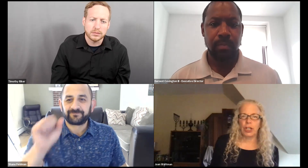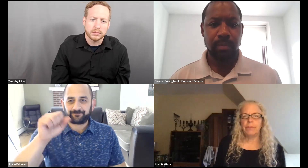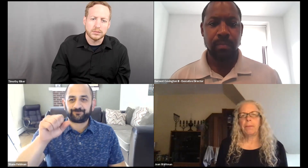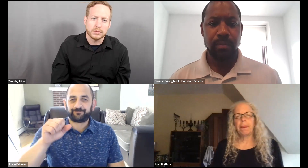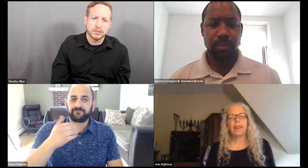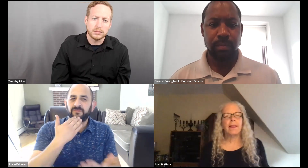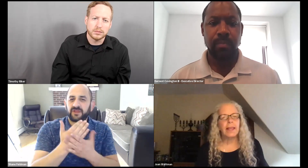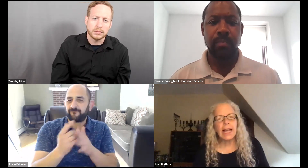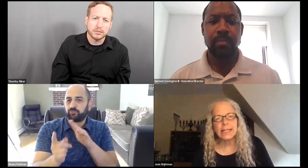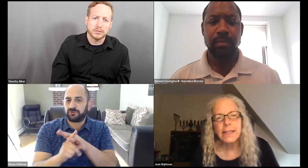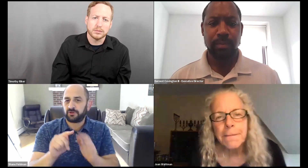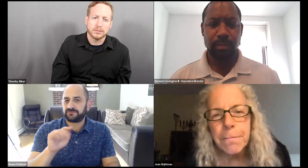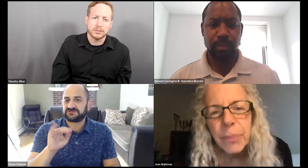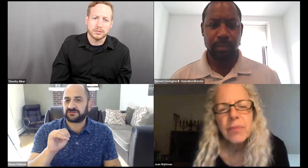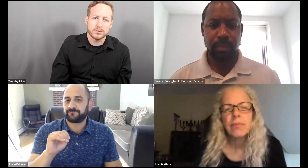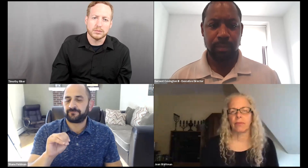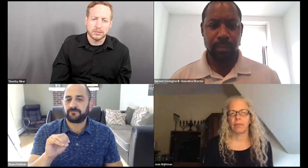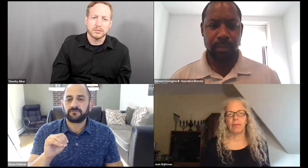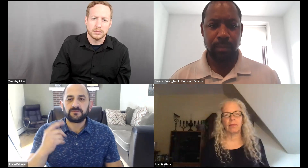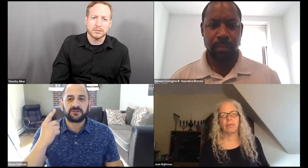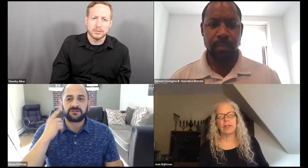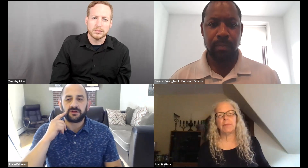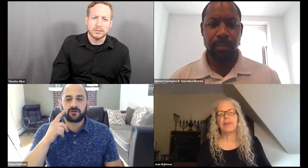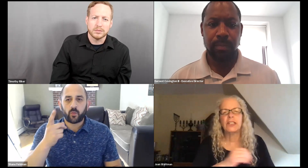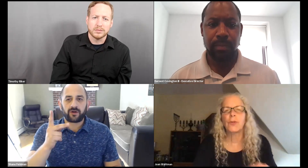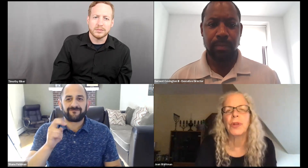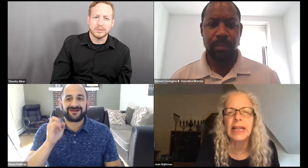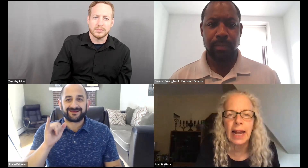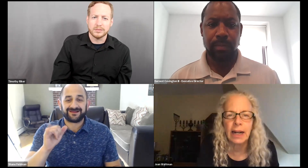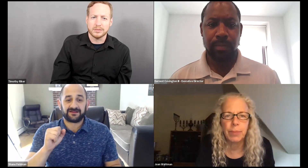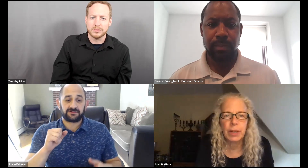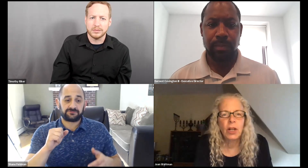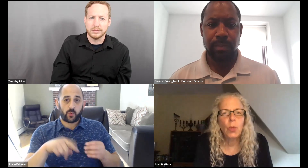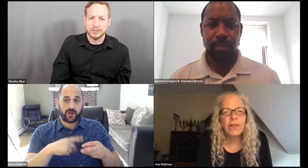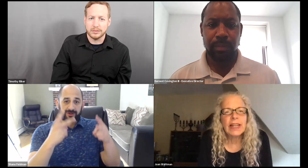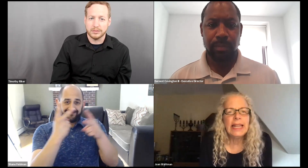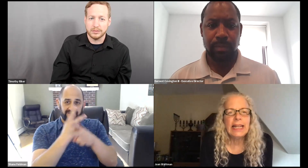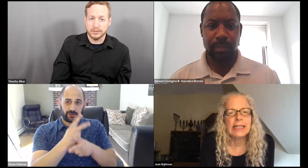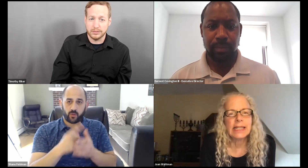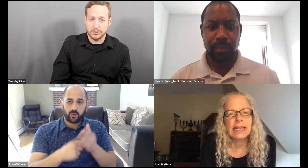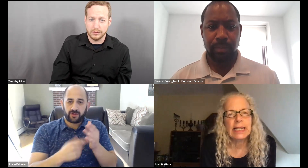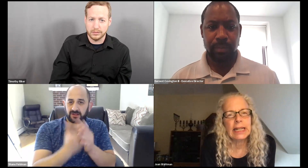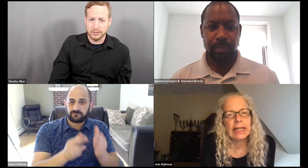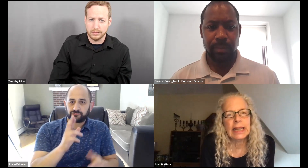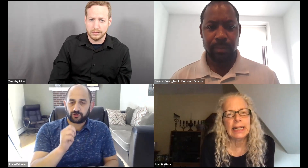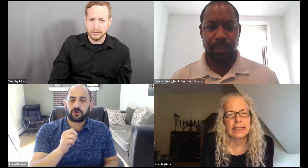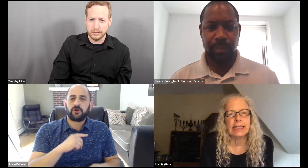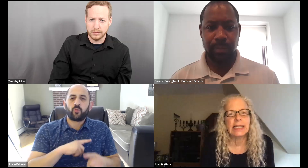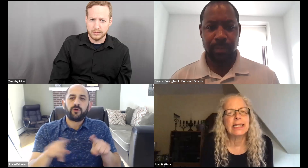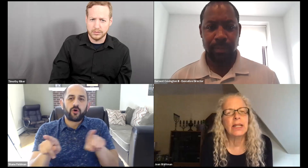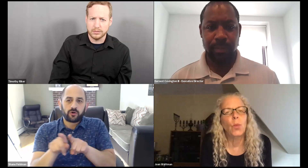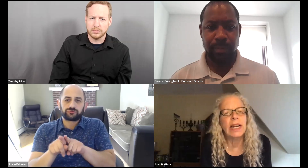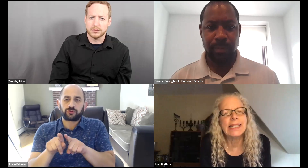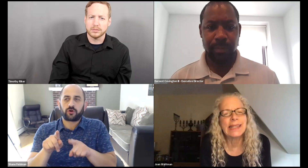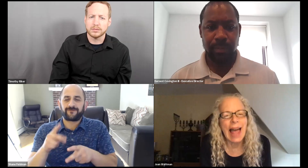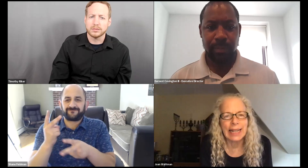Very good. Yes. Tim, thanks for bringing that up. One of the keys things is to